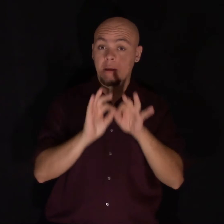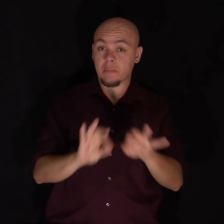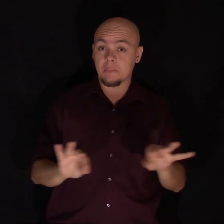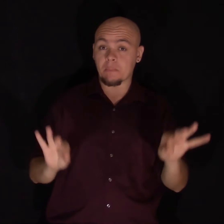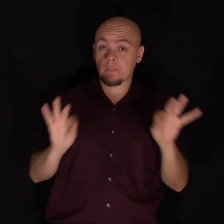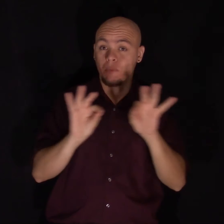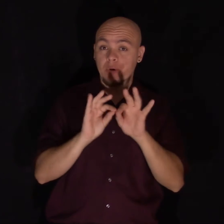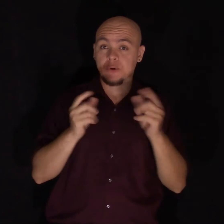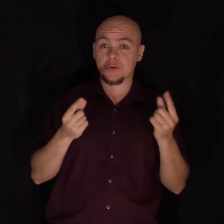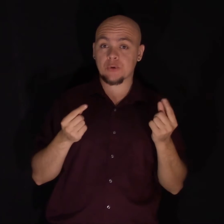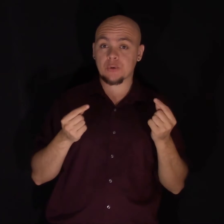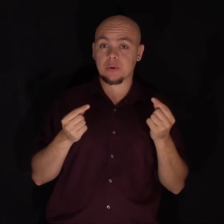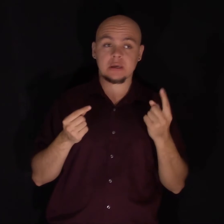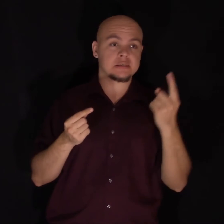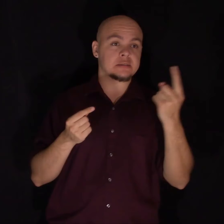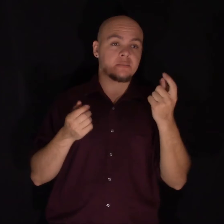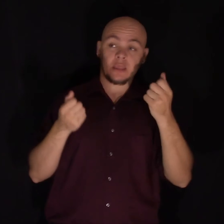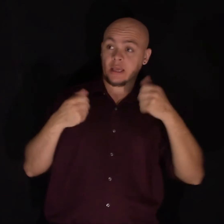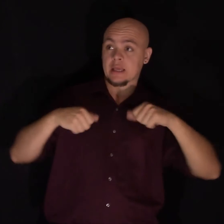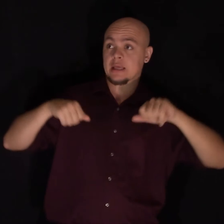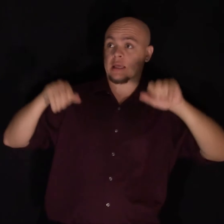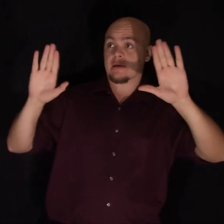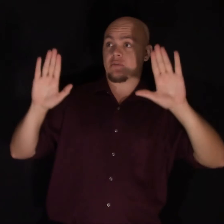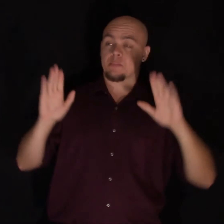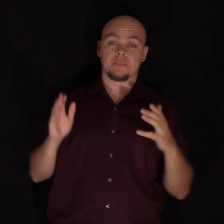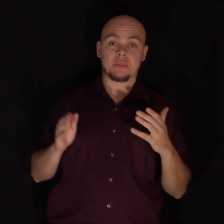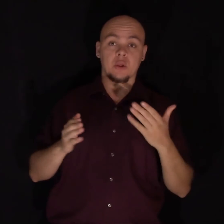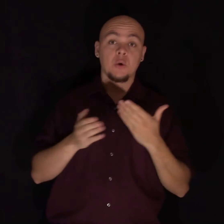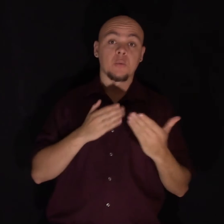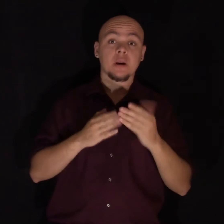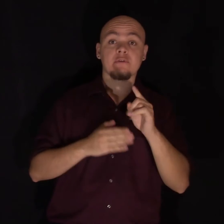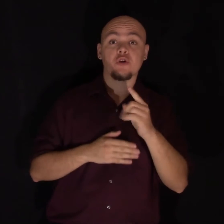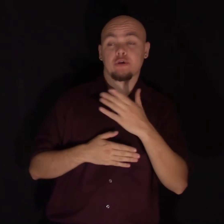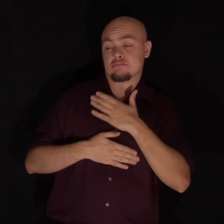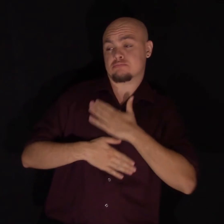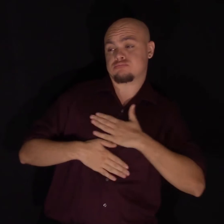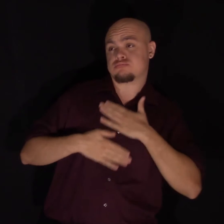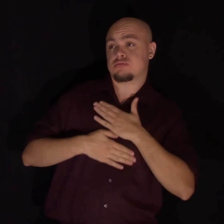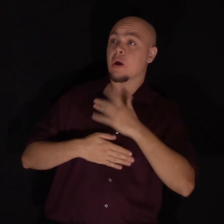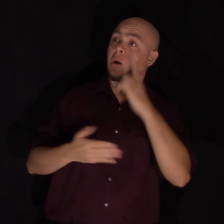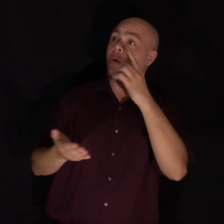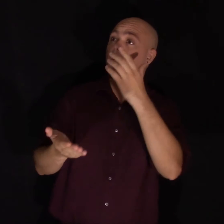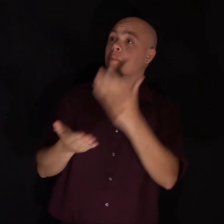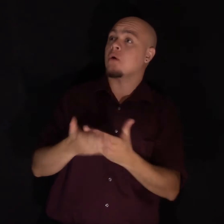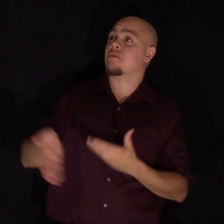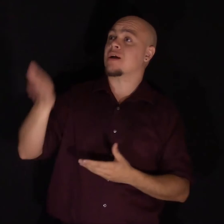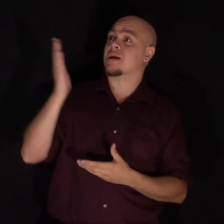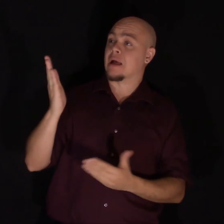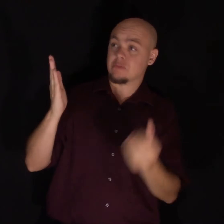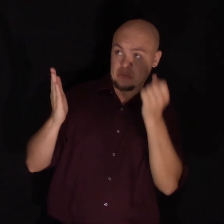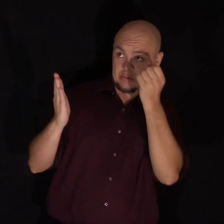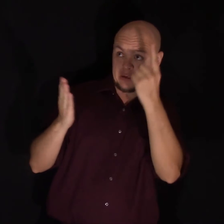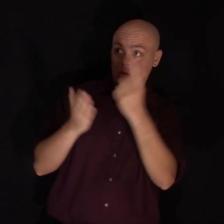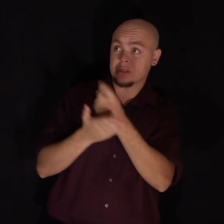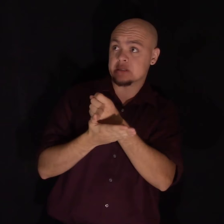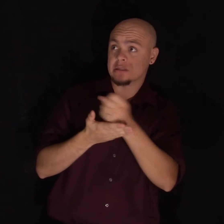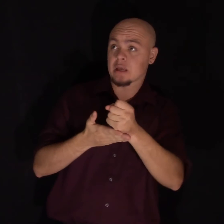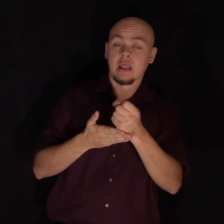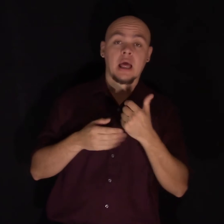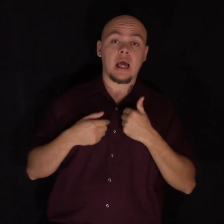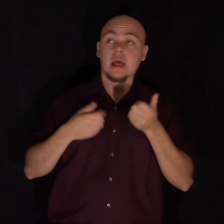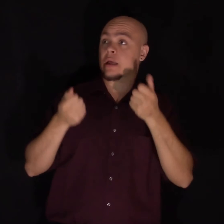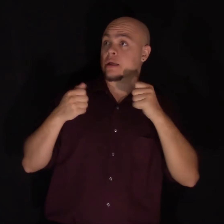was to give something up. Sacrifice something you typically indulge in to prove to God you understand his sanctity. I've given up